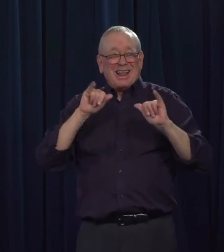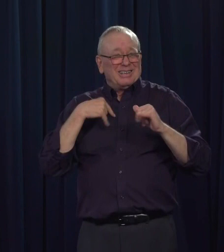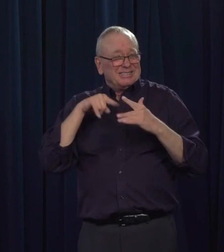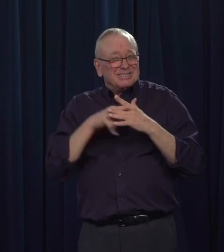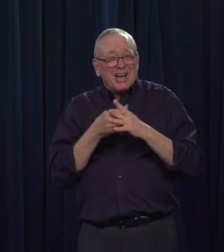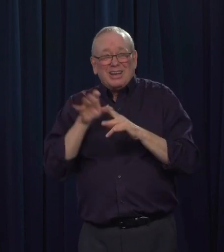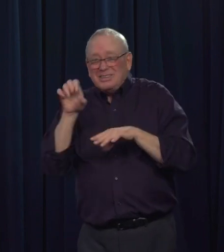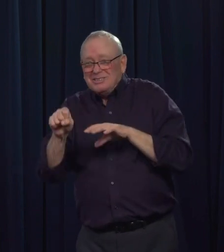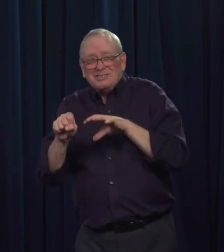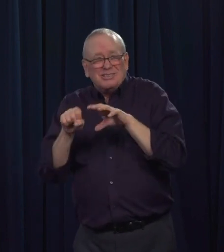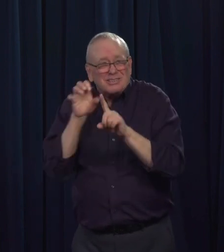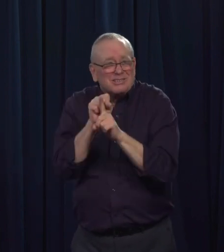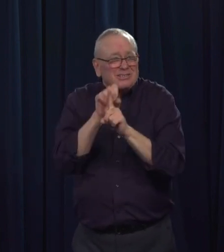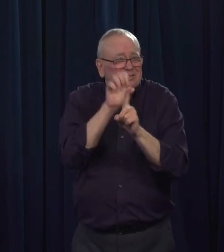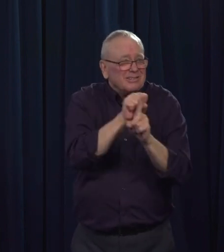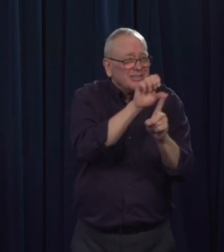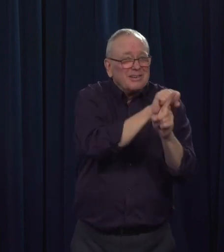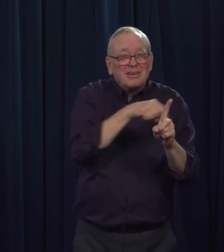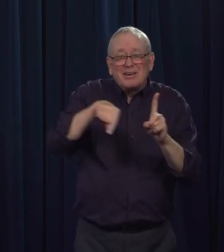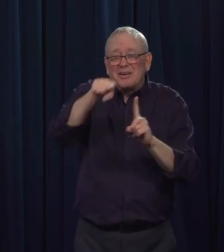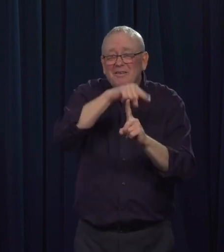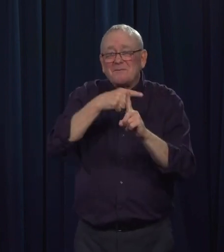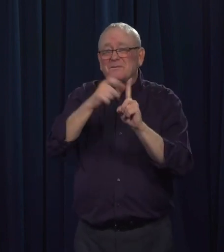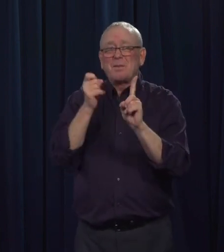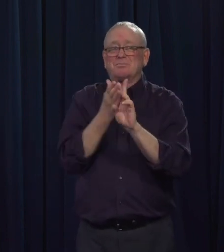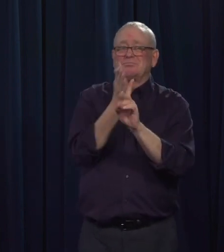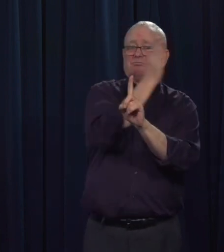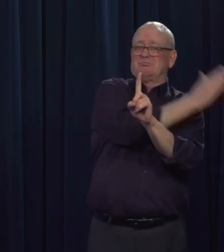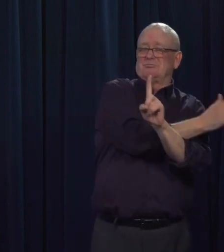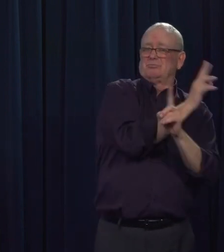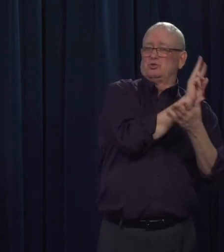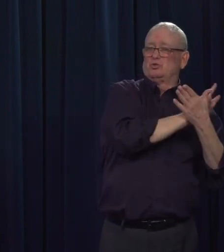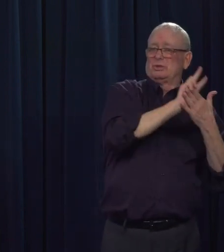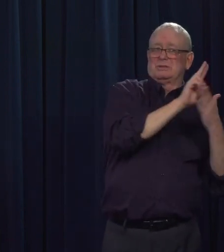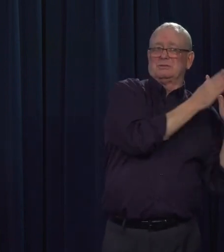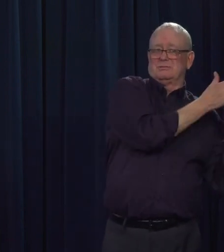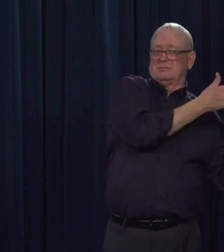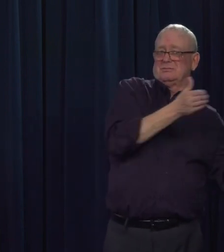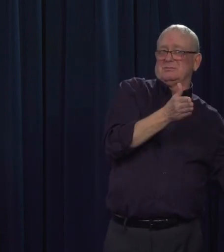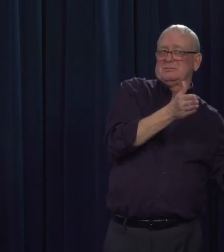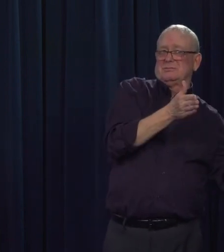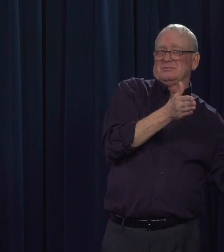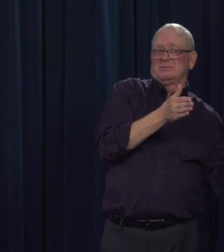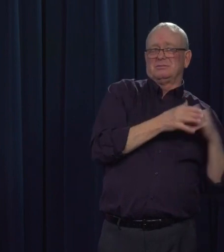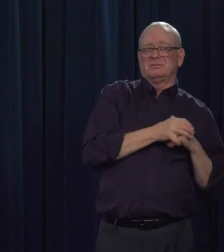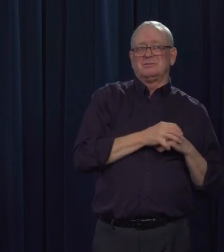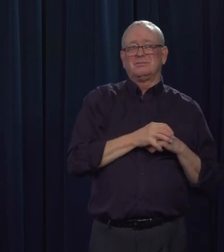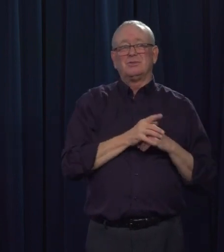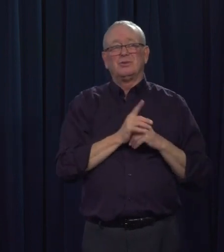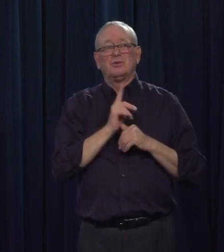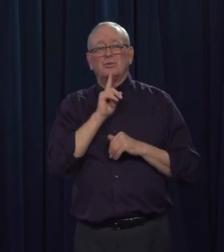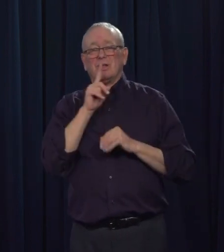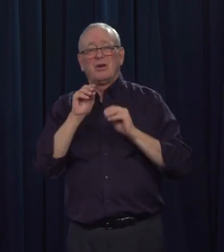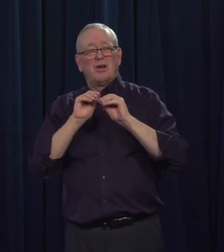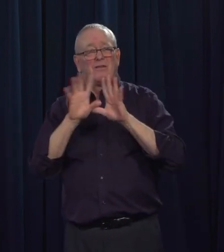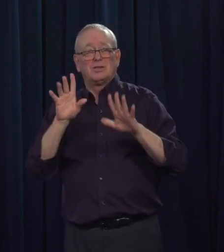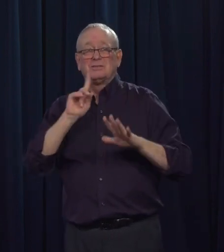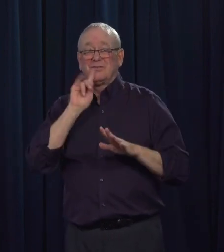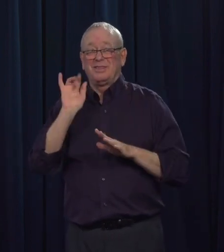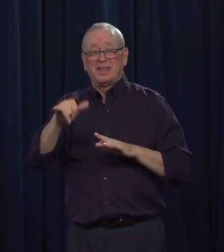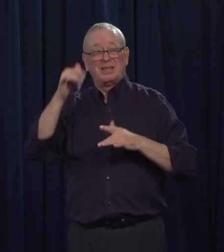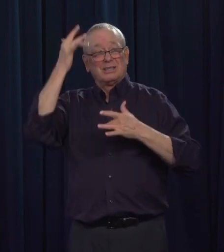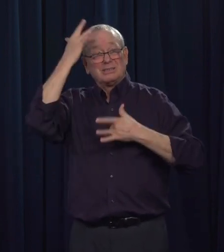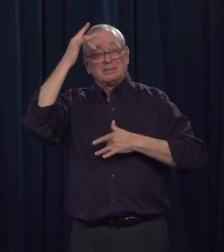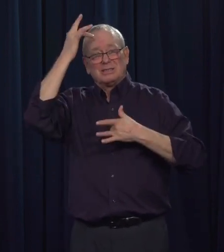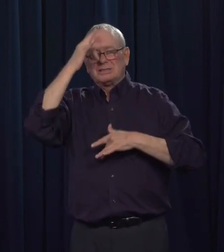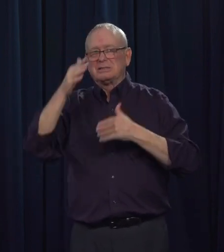I think that this is clearly a very contagious illness. It's something that no one has immunity to. And so we need to